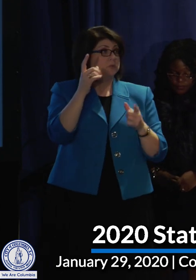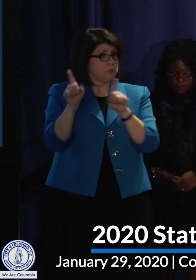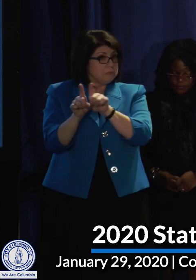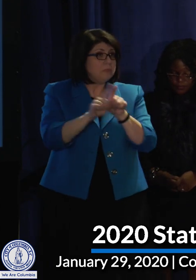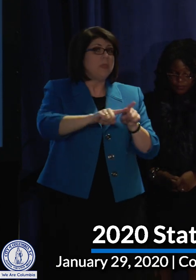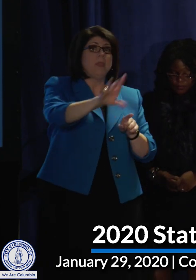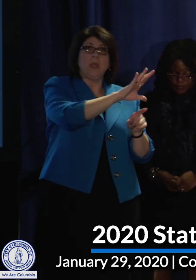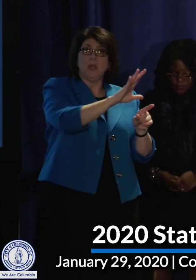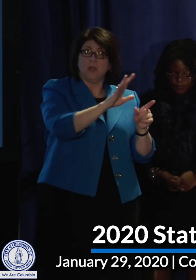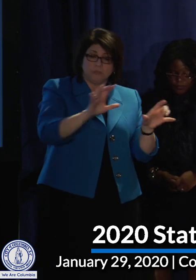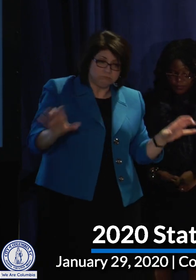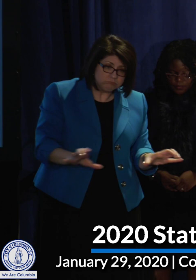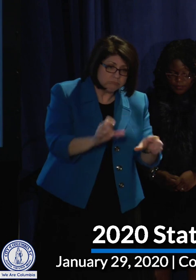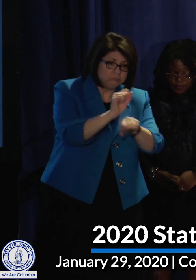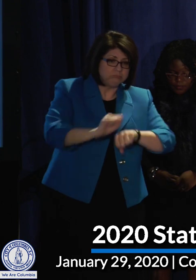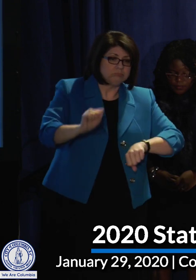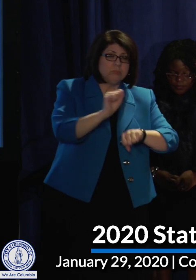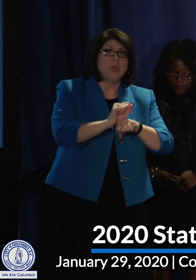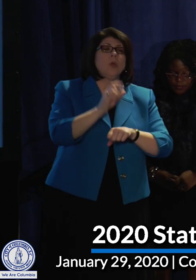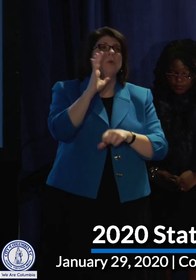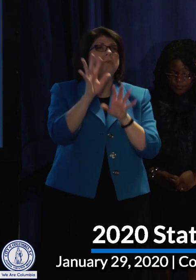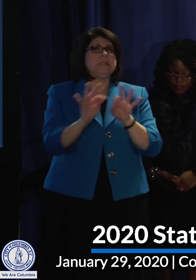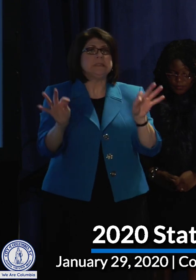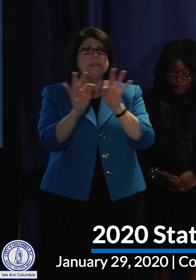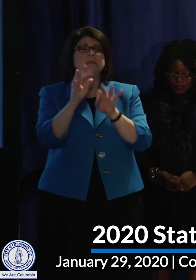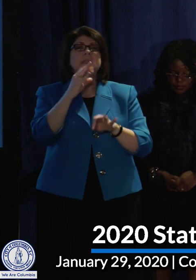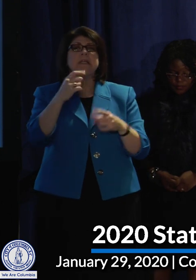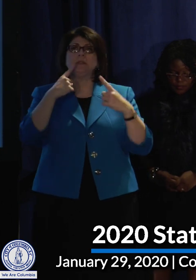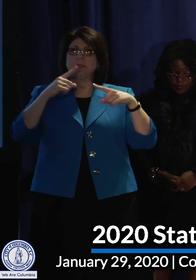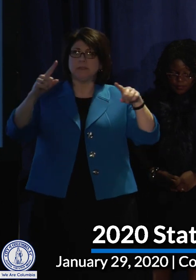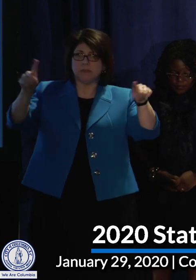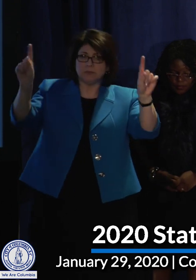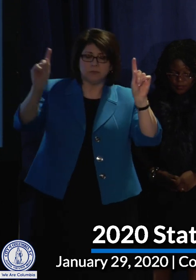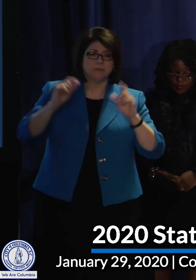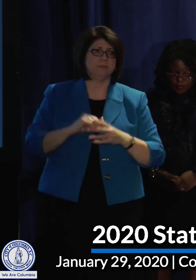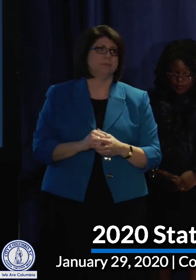our city may be significant and successful.